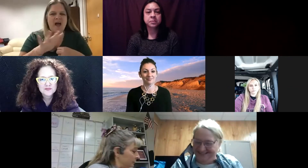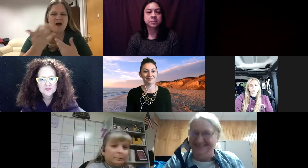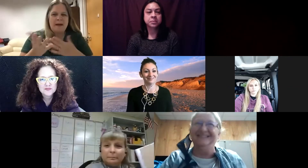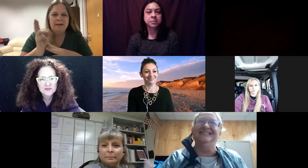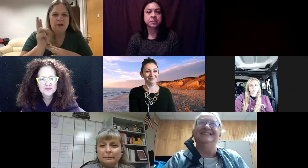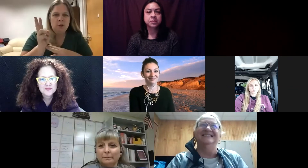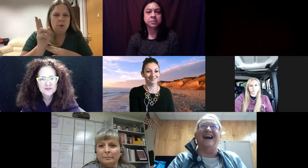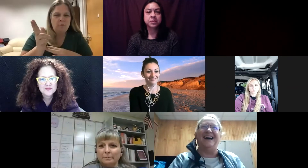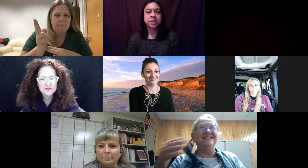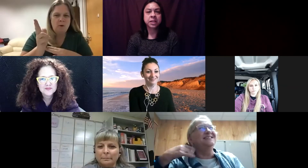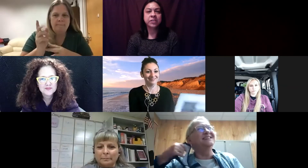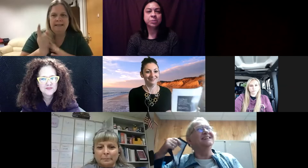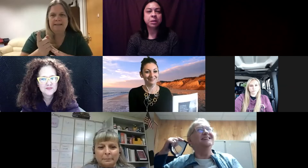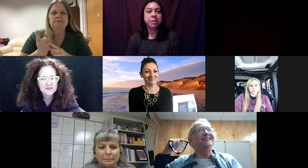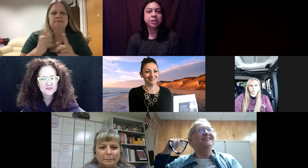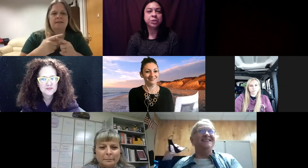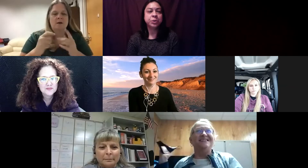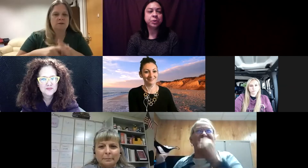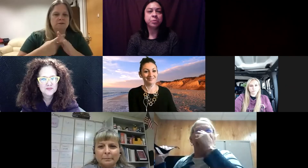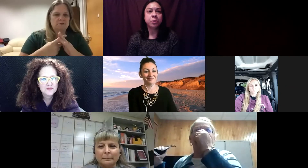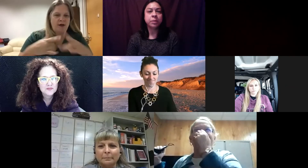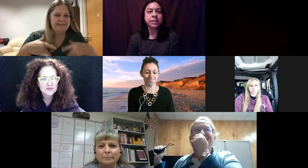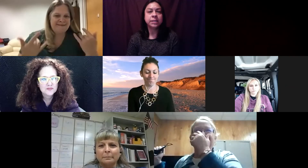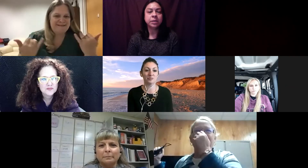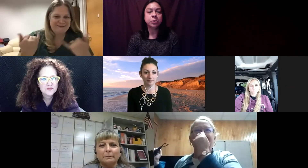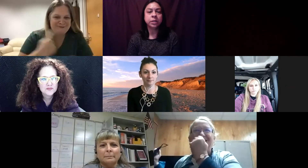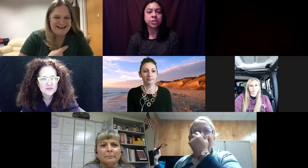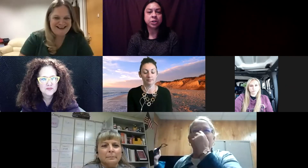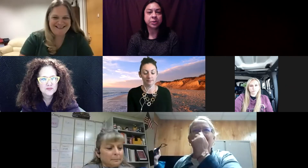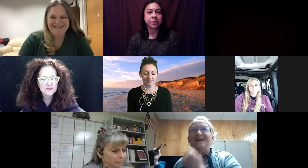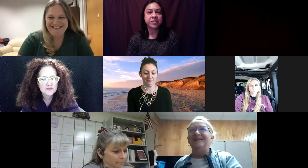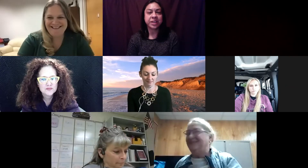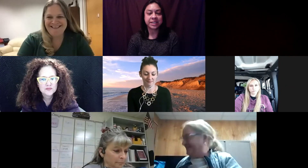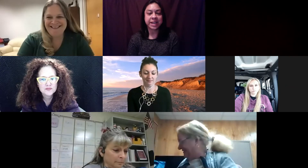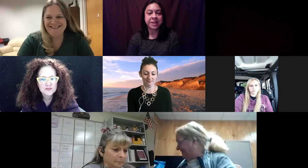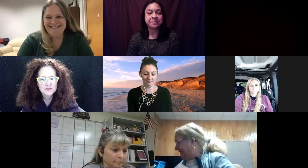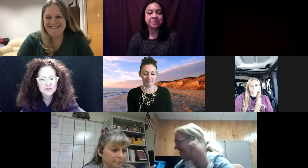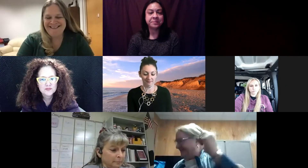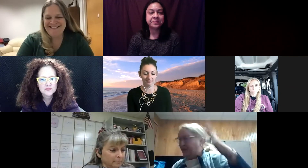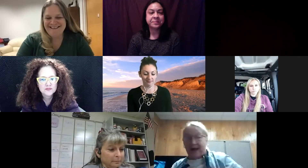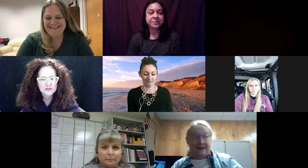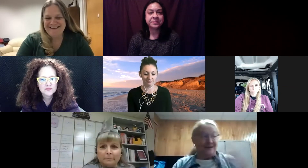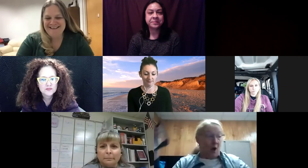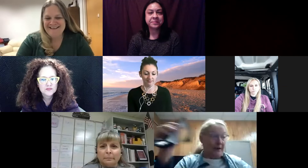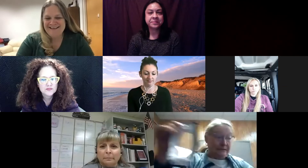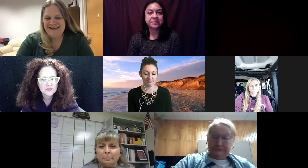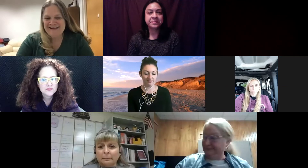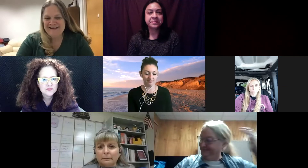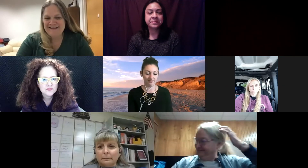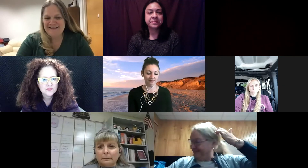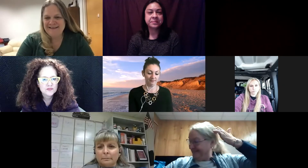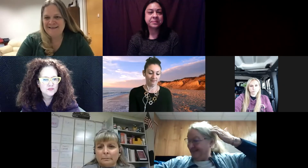Hi. It's probably about 2 or 3 more minutes, and then we'll get started with the event today. Hey, sorry.